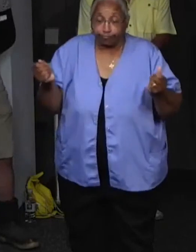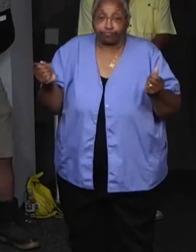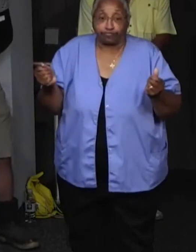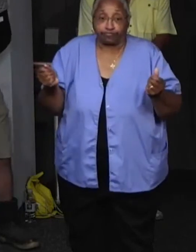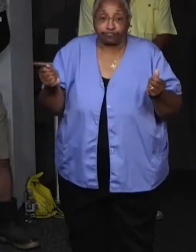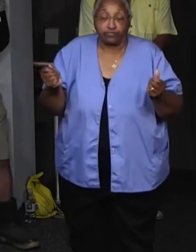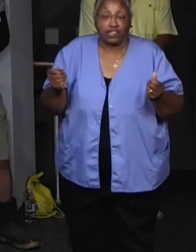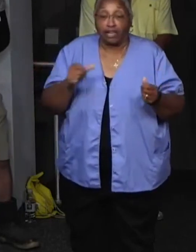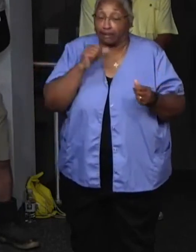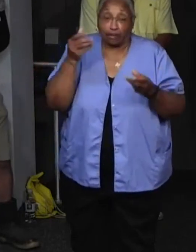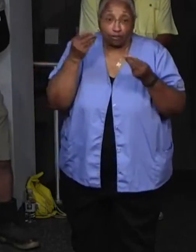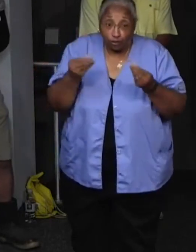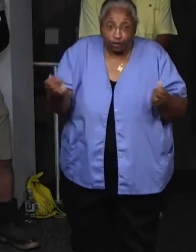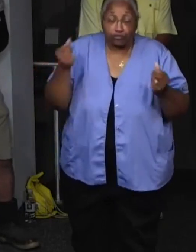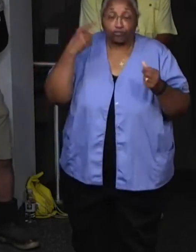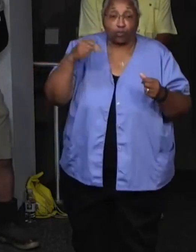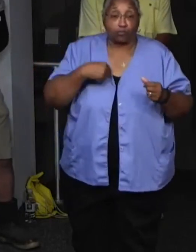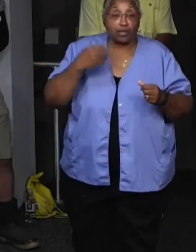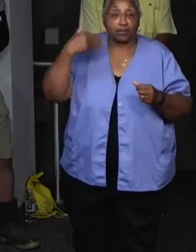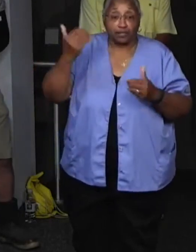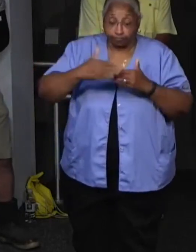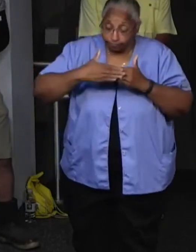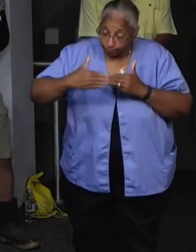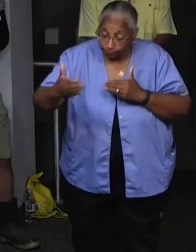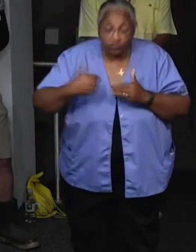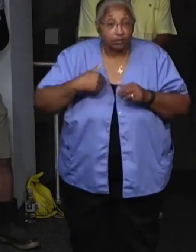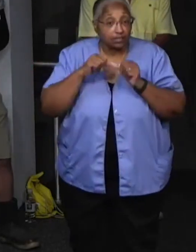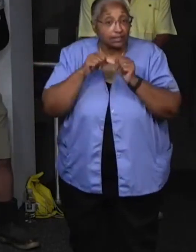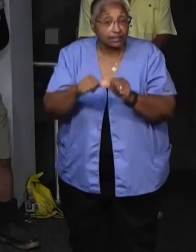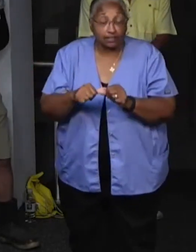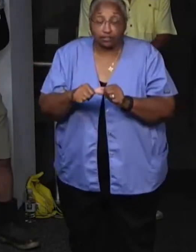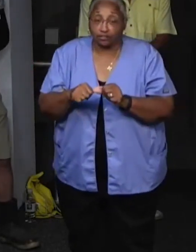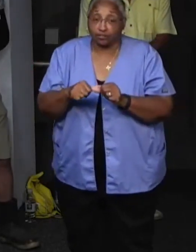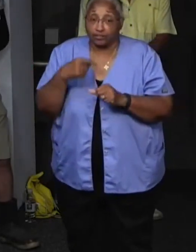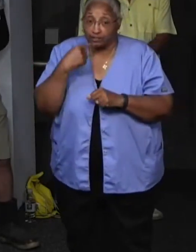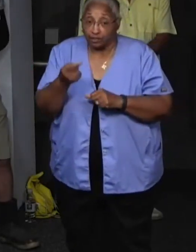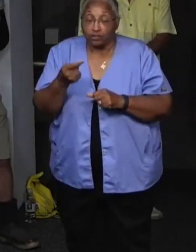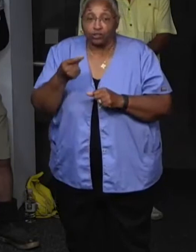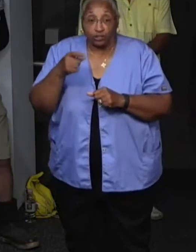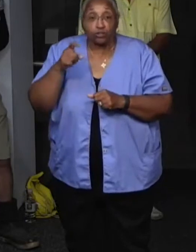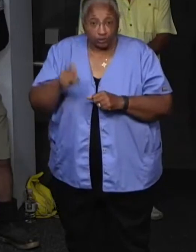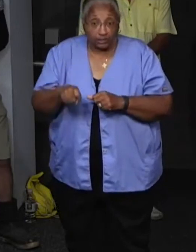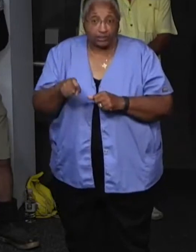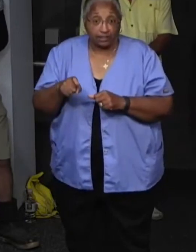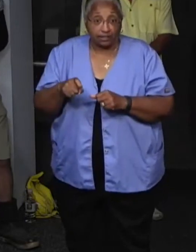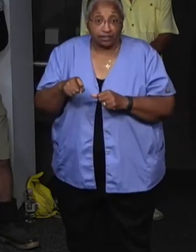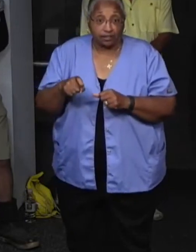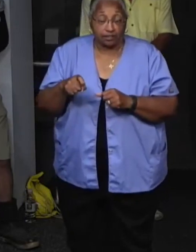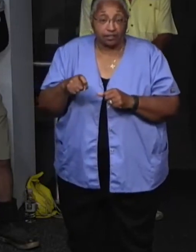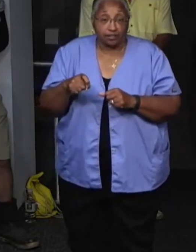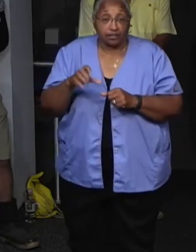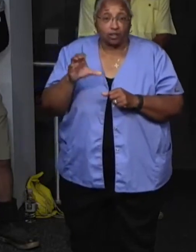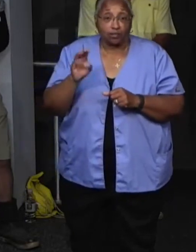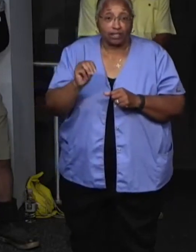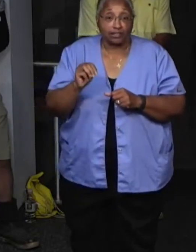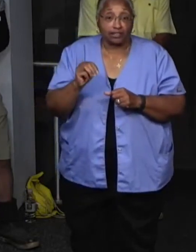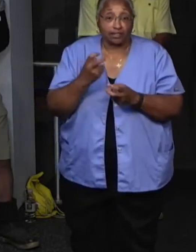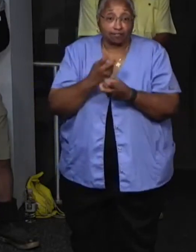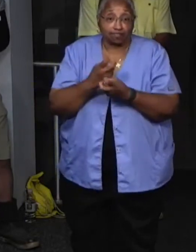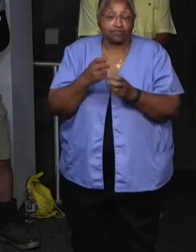me, because after this is over, I'm going to continue to charge forward on it with the detectors. The other thing is just realizing that